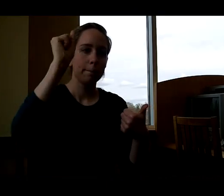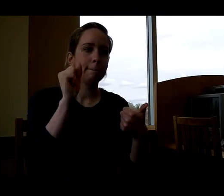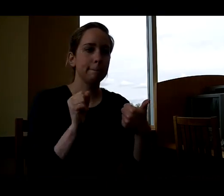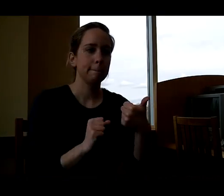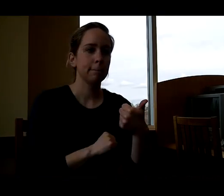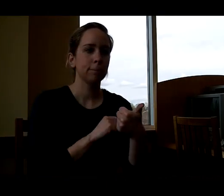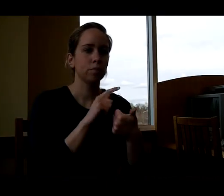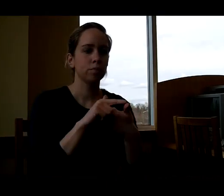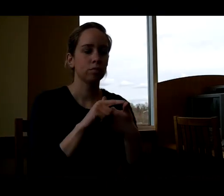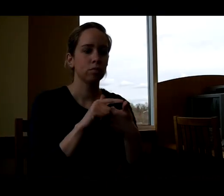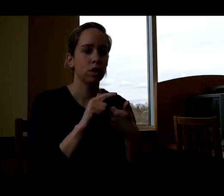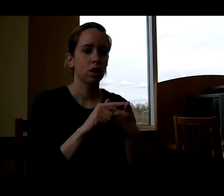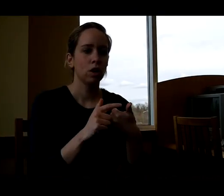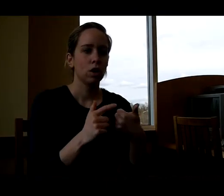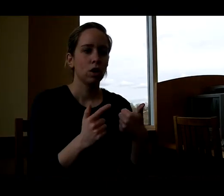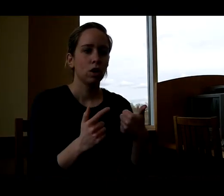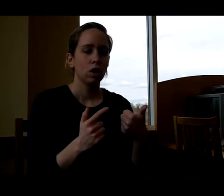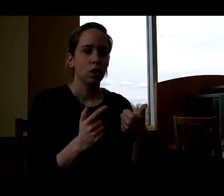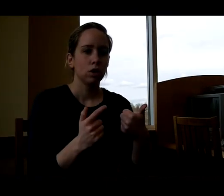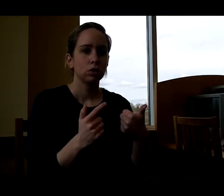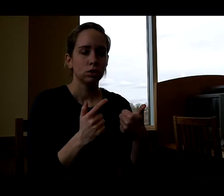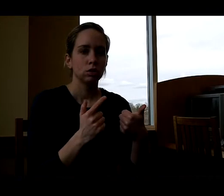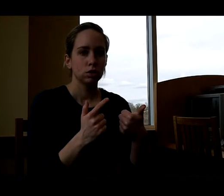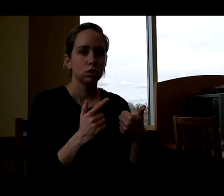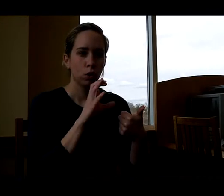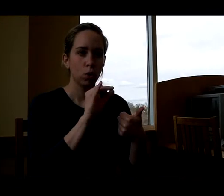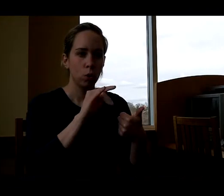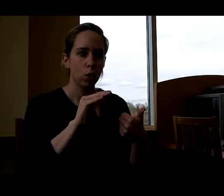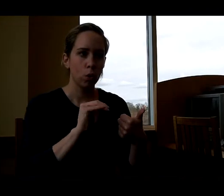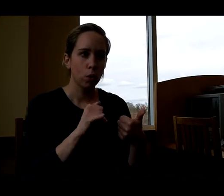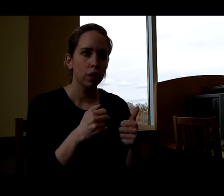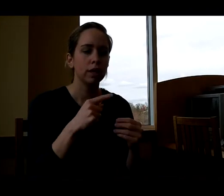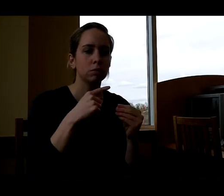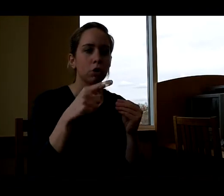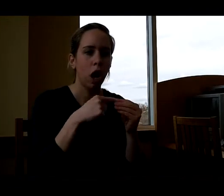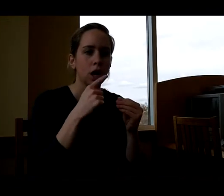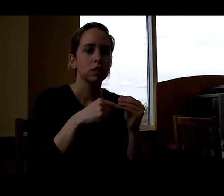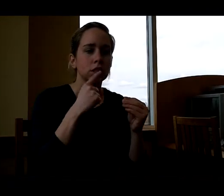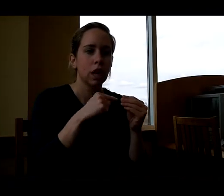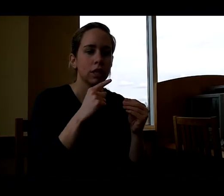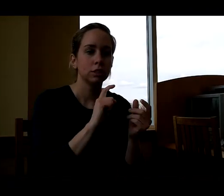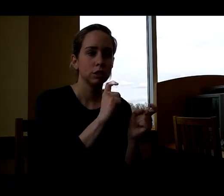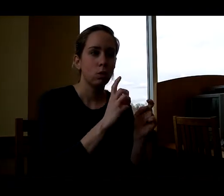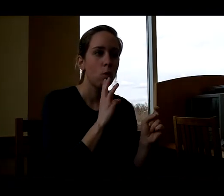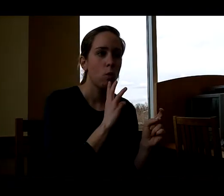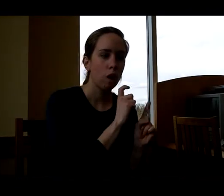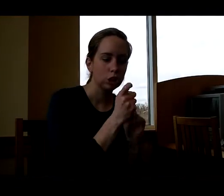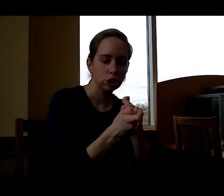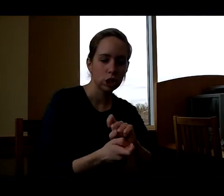Cooling process by which water is changed from the liquid form, which is water, to the gas form, which happens to be water vapor.